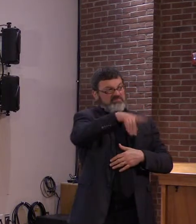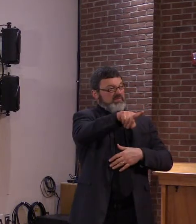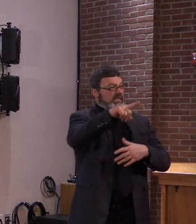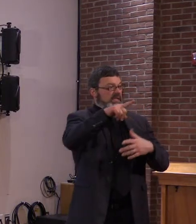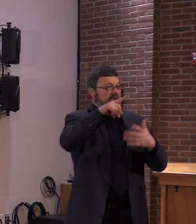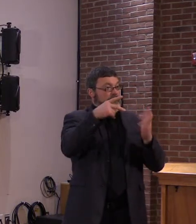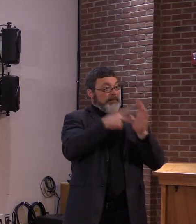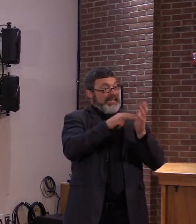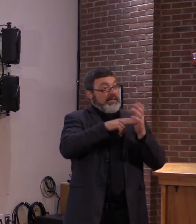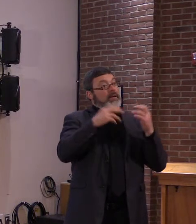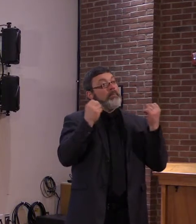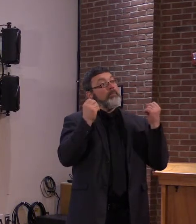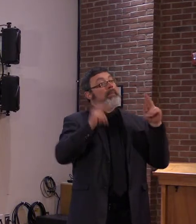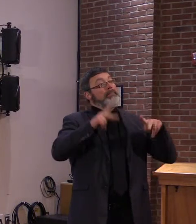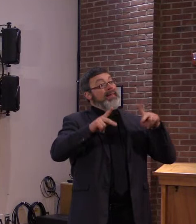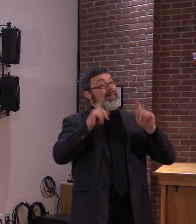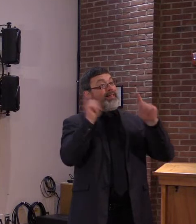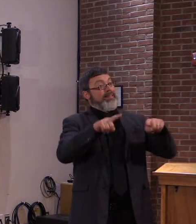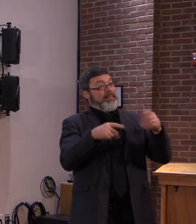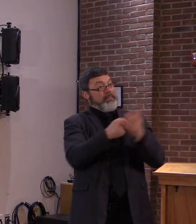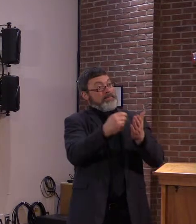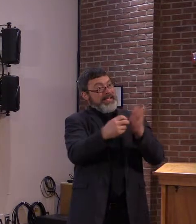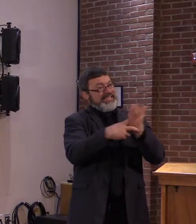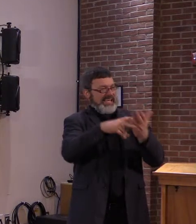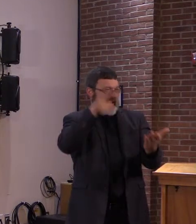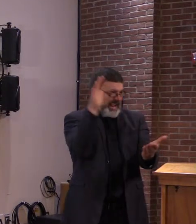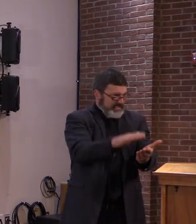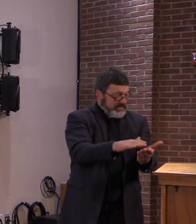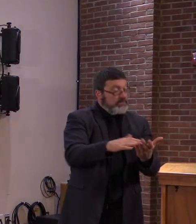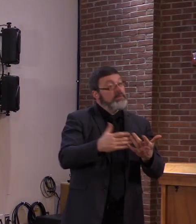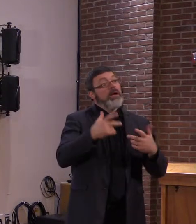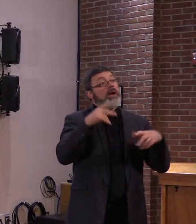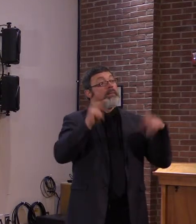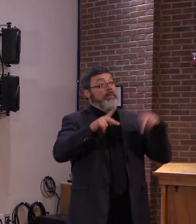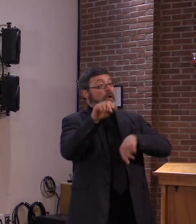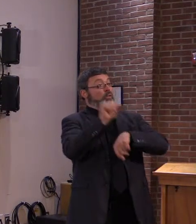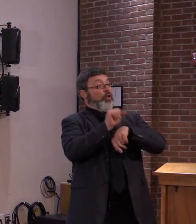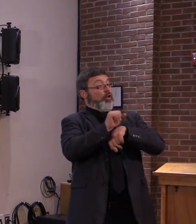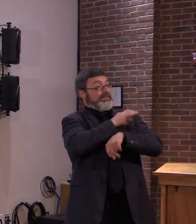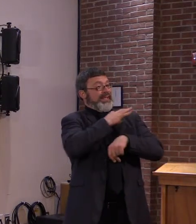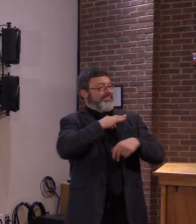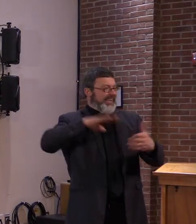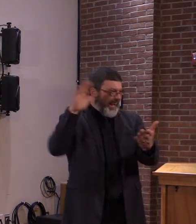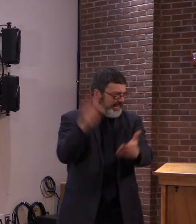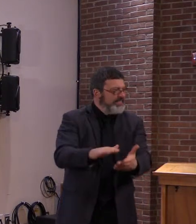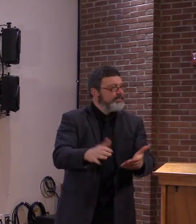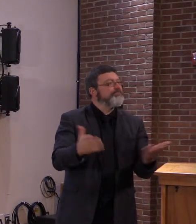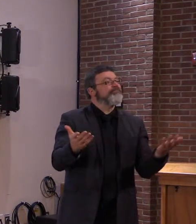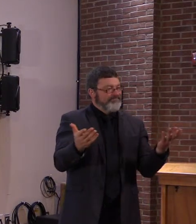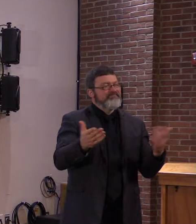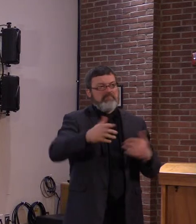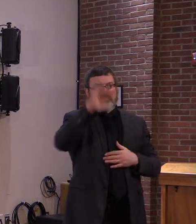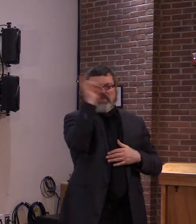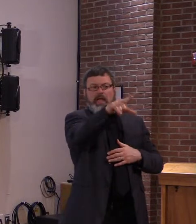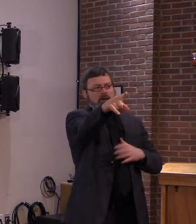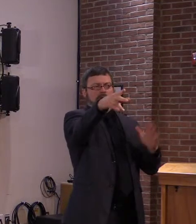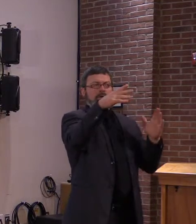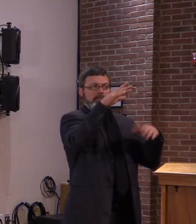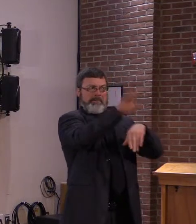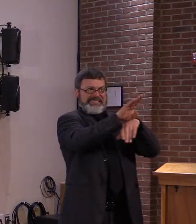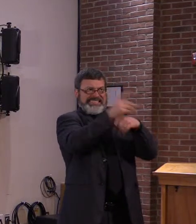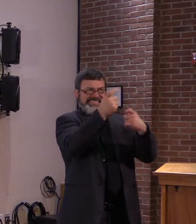at this point in time. But doesn't mean people months down the road have the ability to